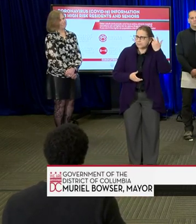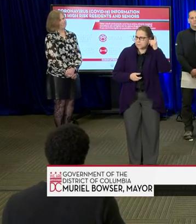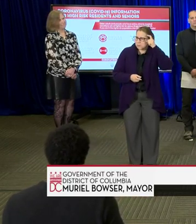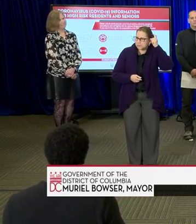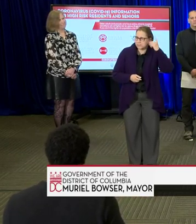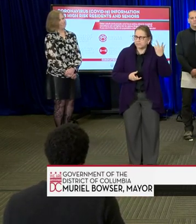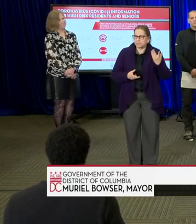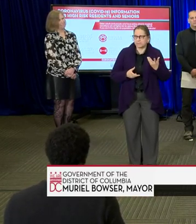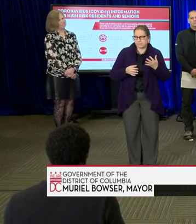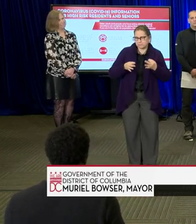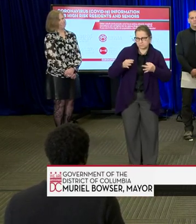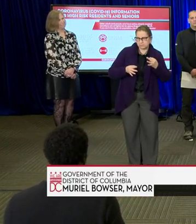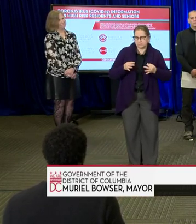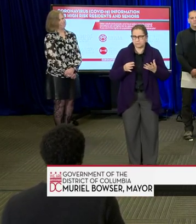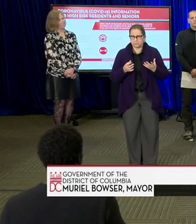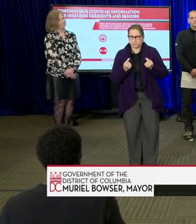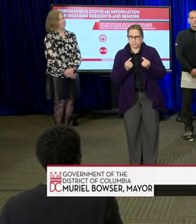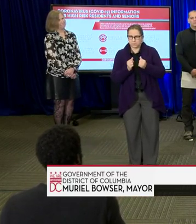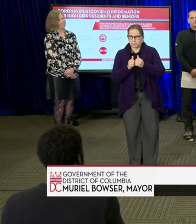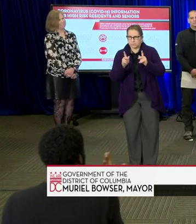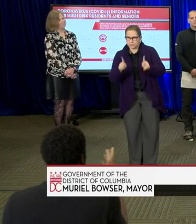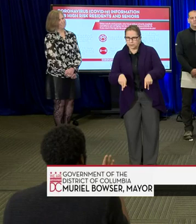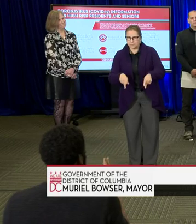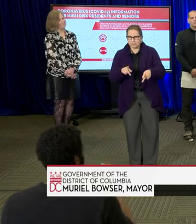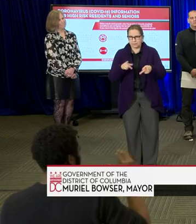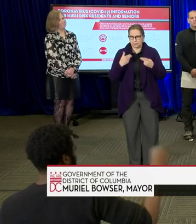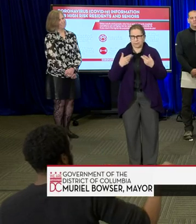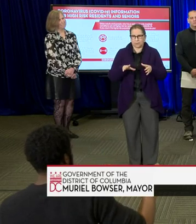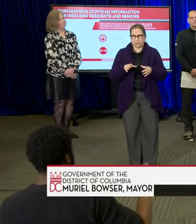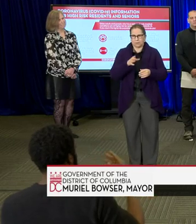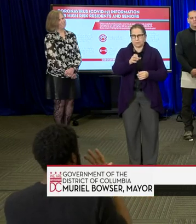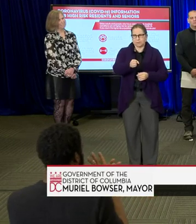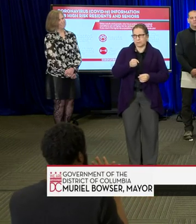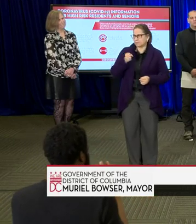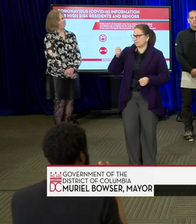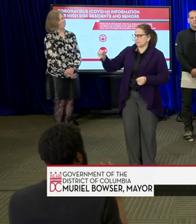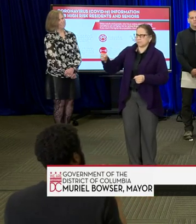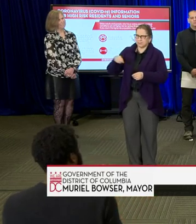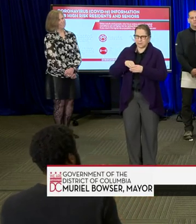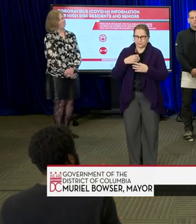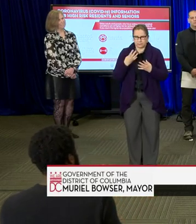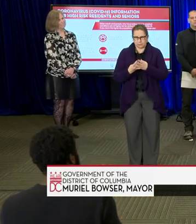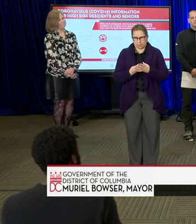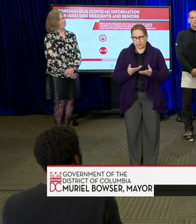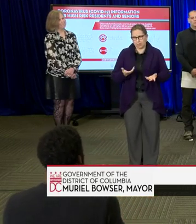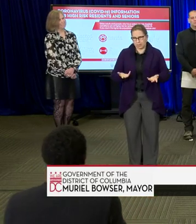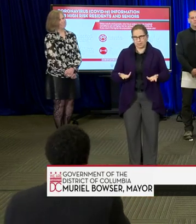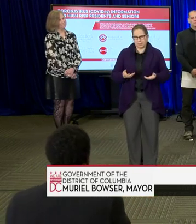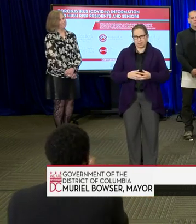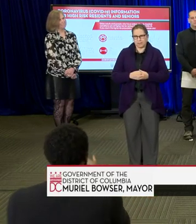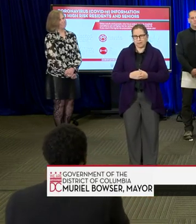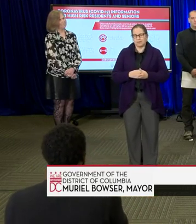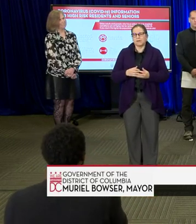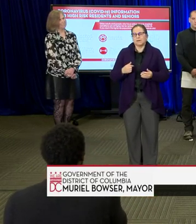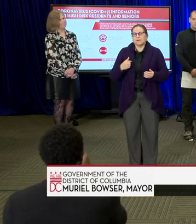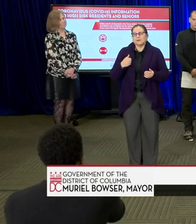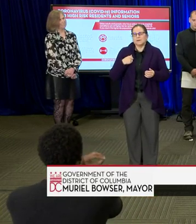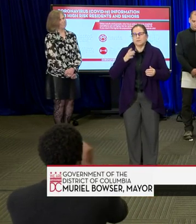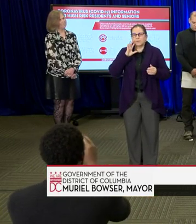process. So prior to anyone going to central cell block, the U.S. Attorney is indicating who they're going to no paper or not